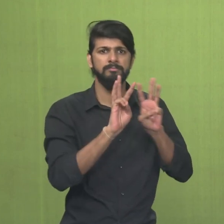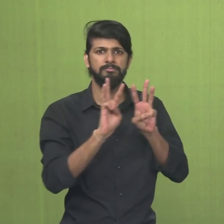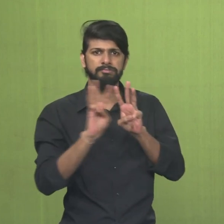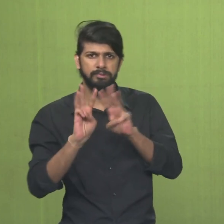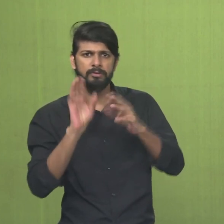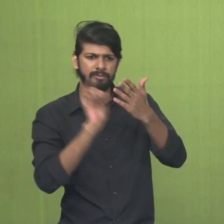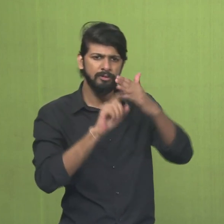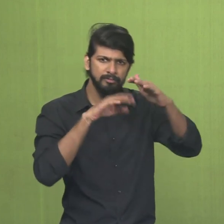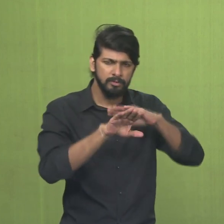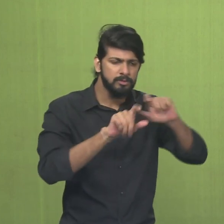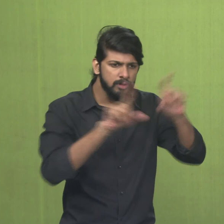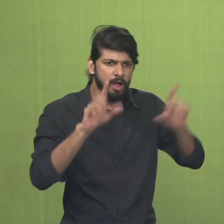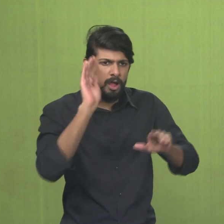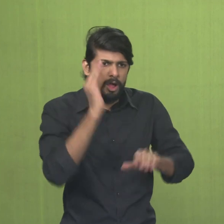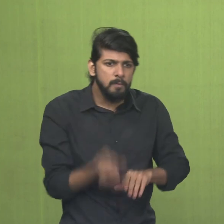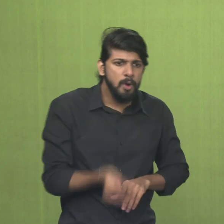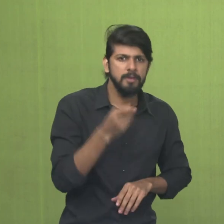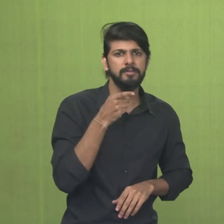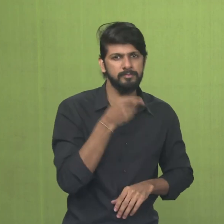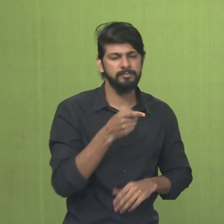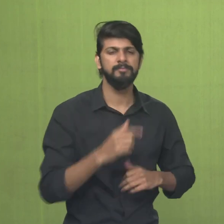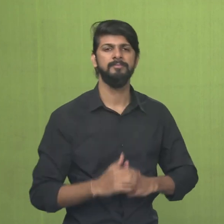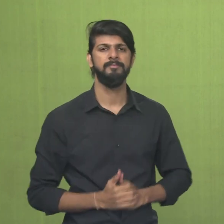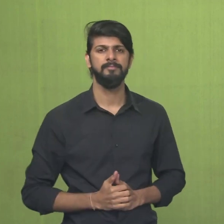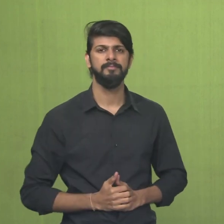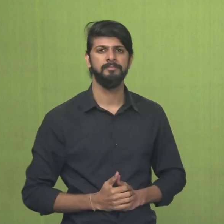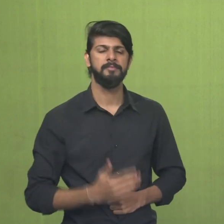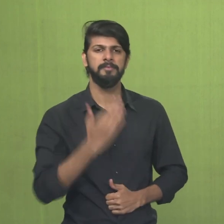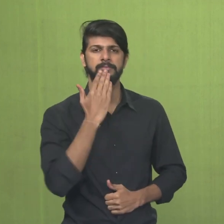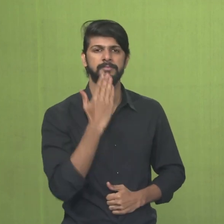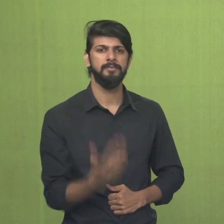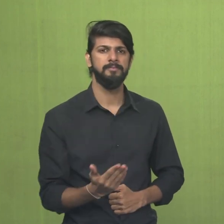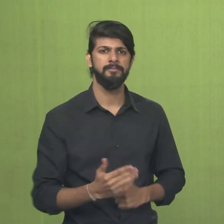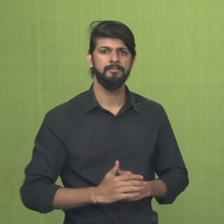information, you may visit our website. Thank you.